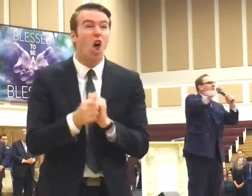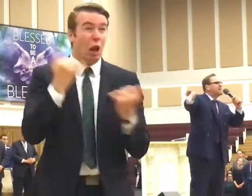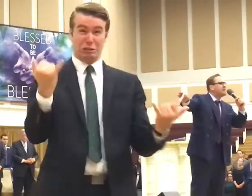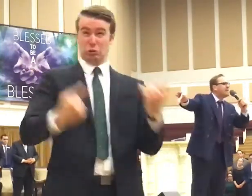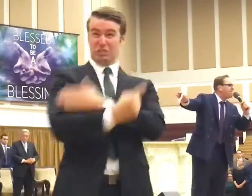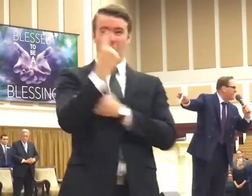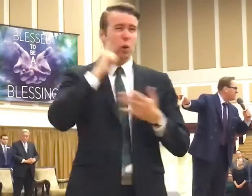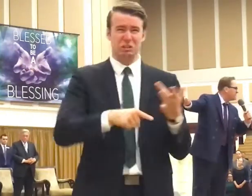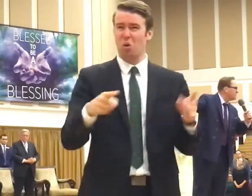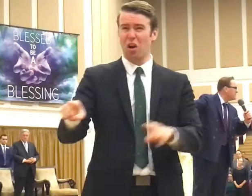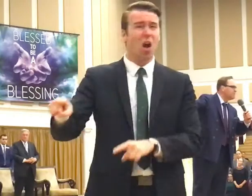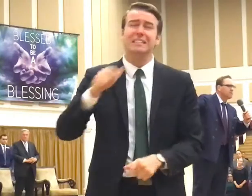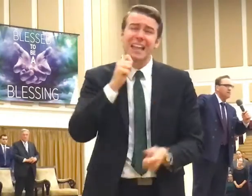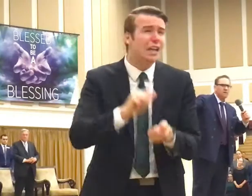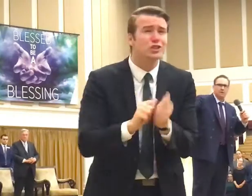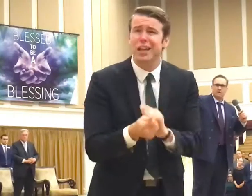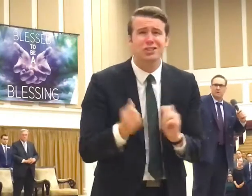You ain't changing nothing.